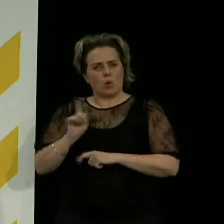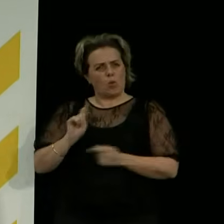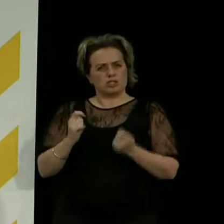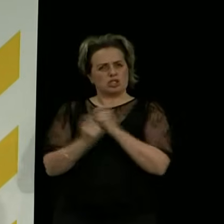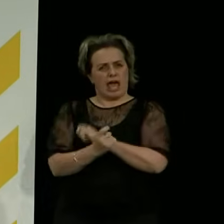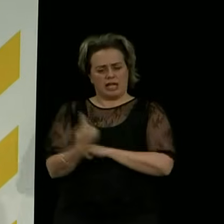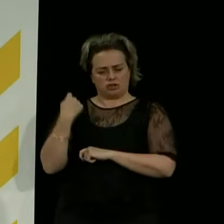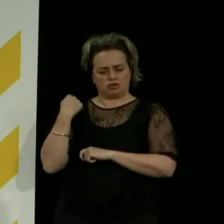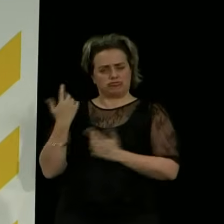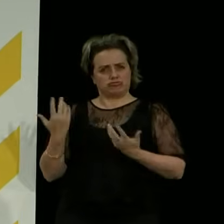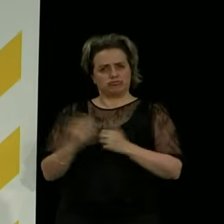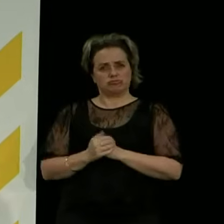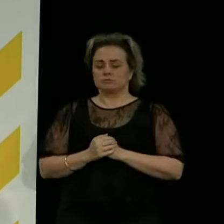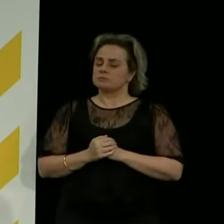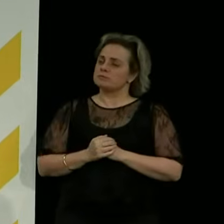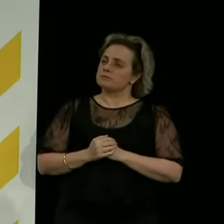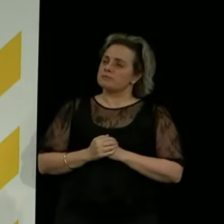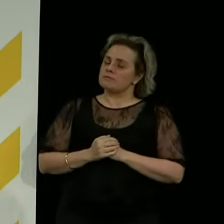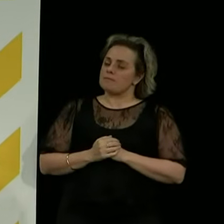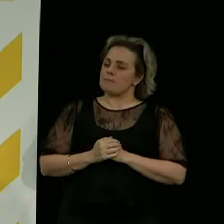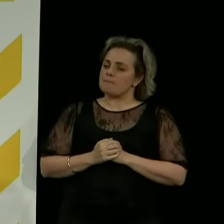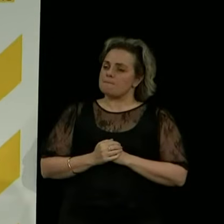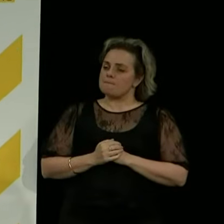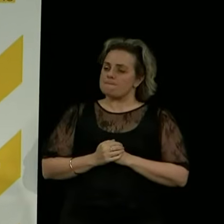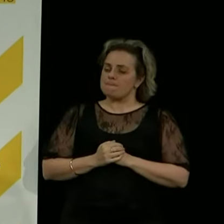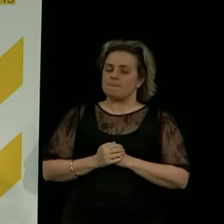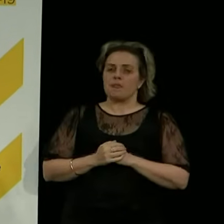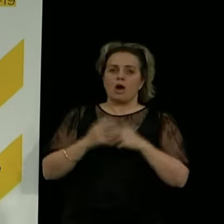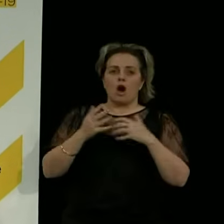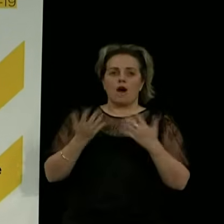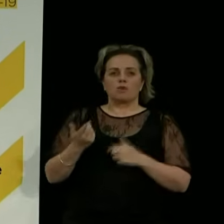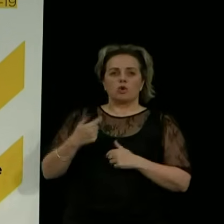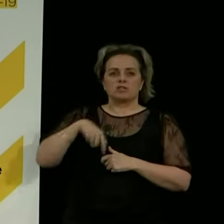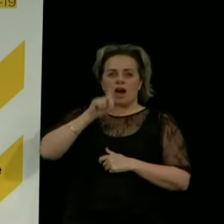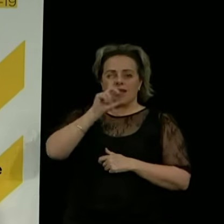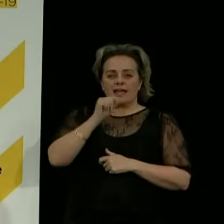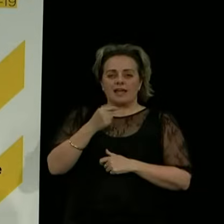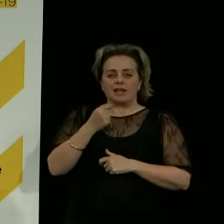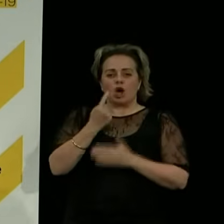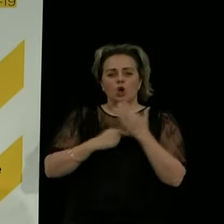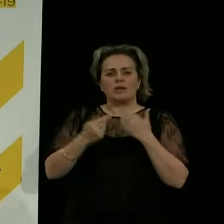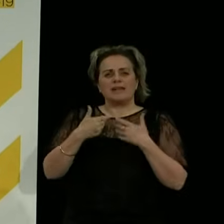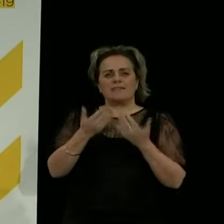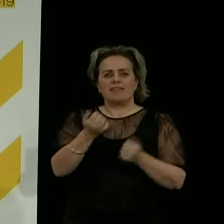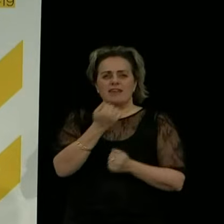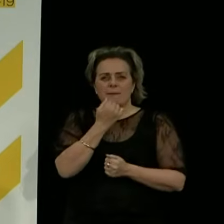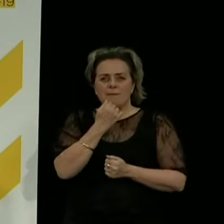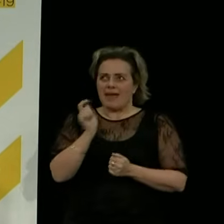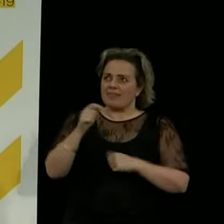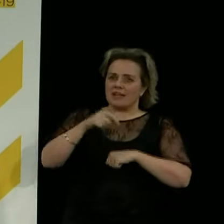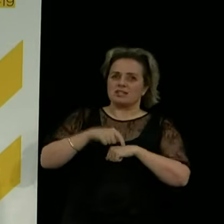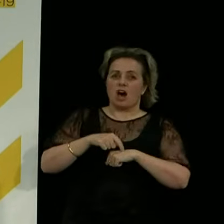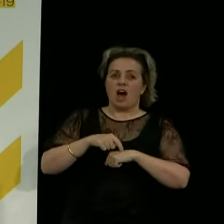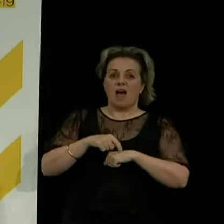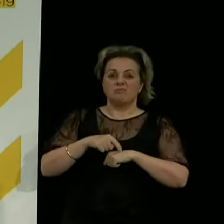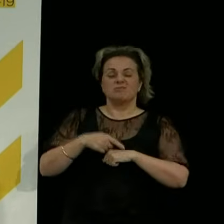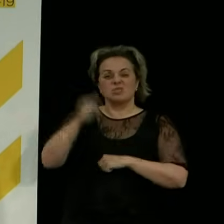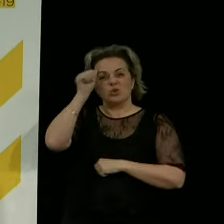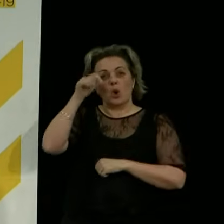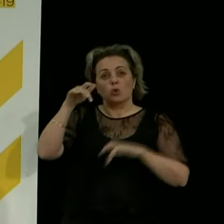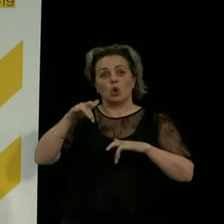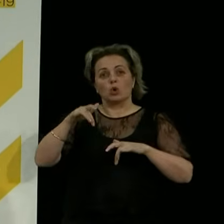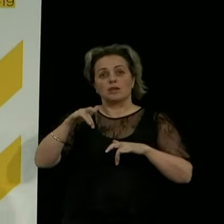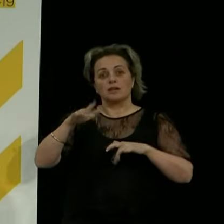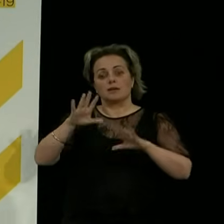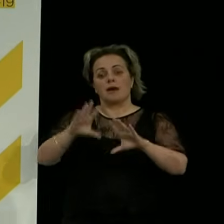since then? Well, look, I of course can only present the numbers as they stand, and you'll see that we haven't reached 0. But I think the